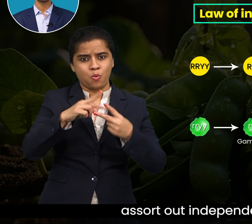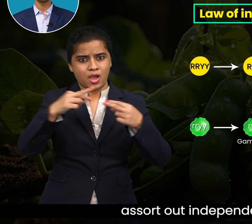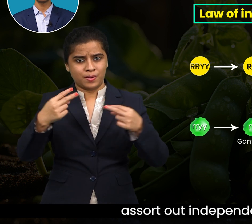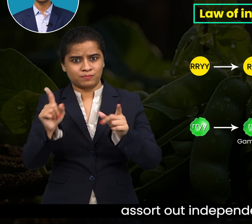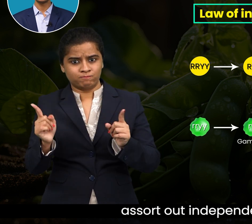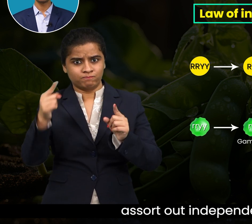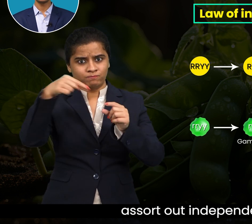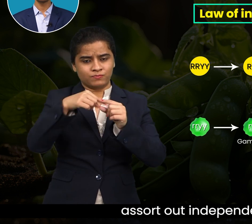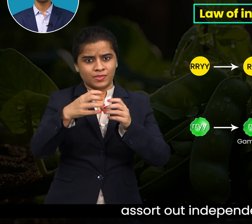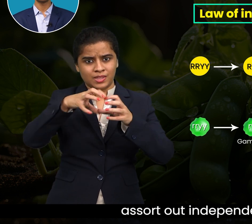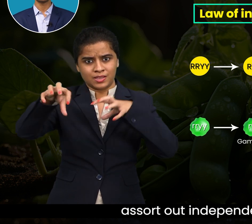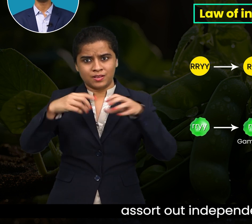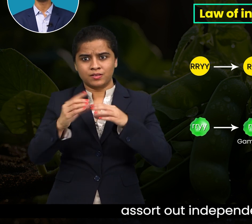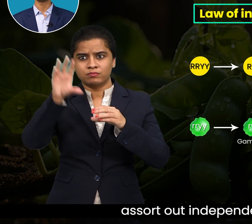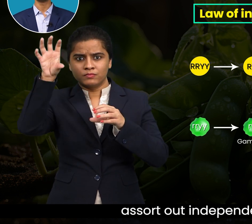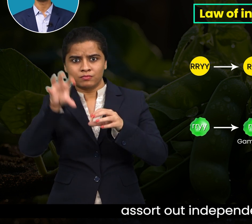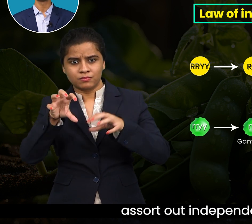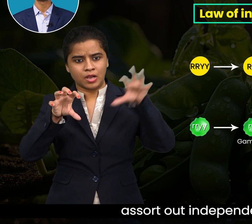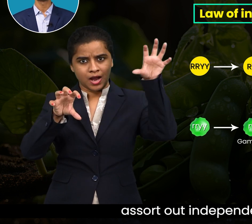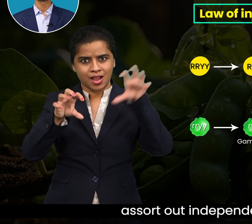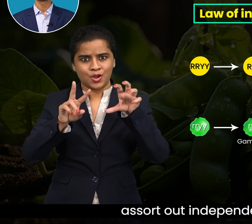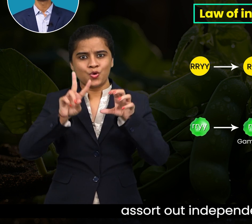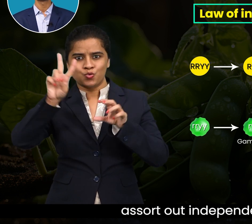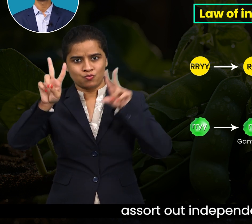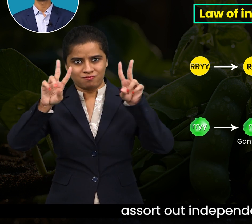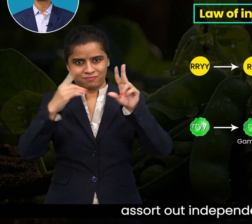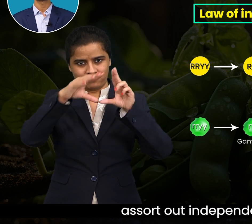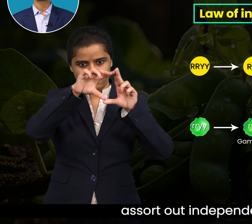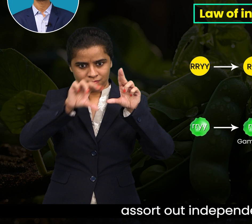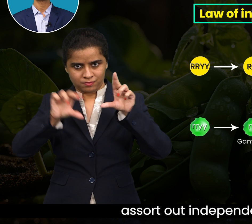are sought out independently of the other pair.